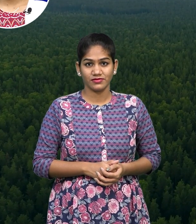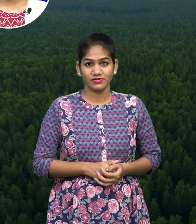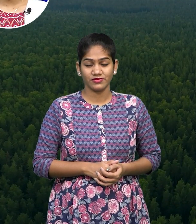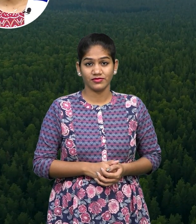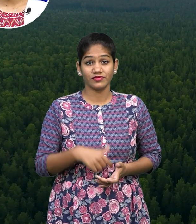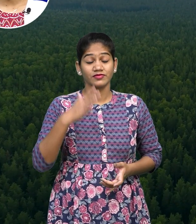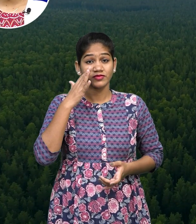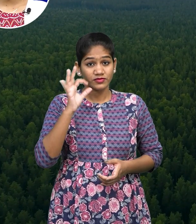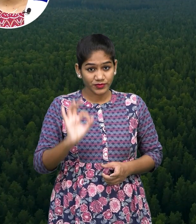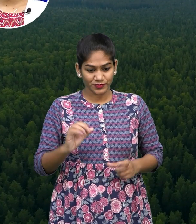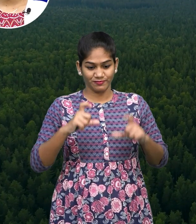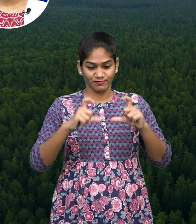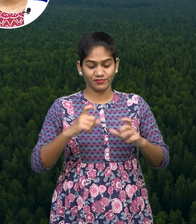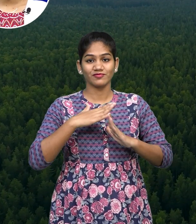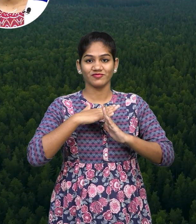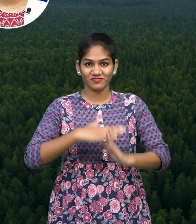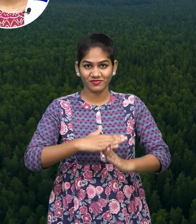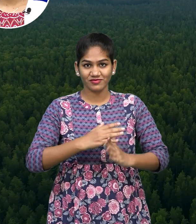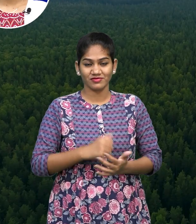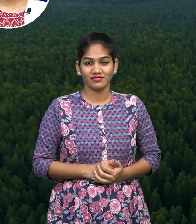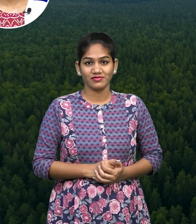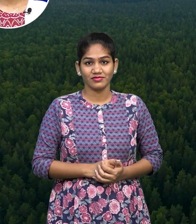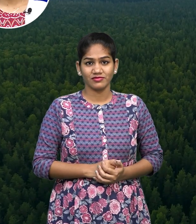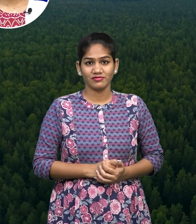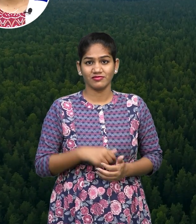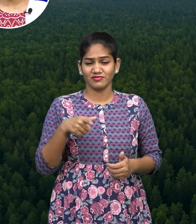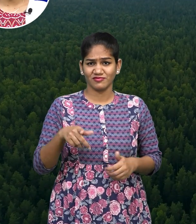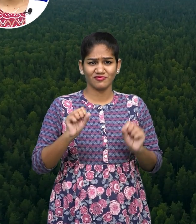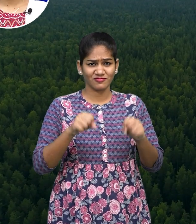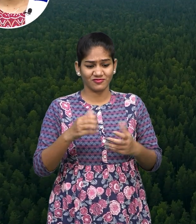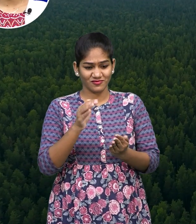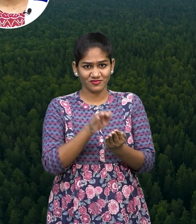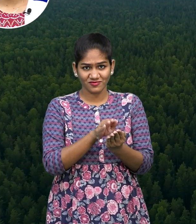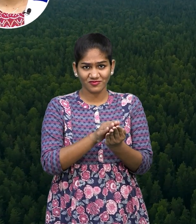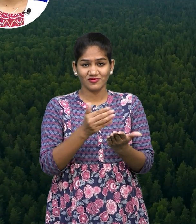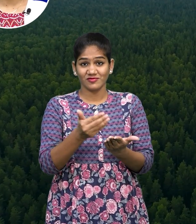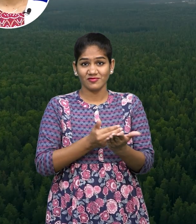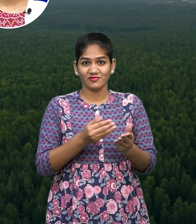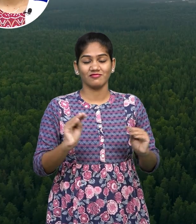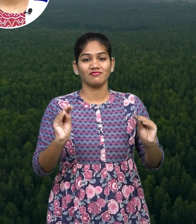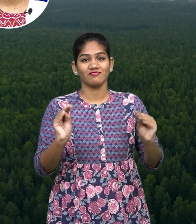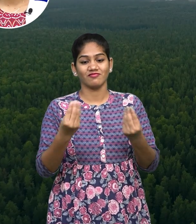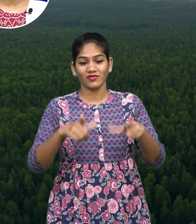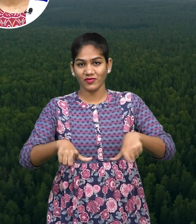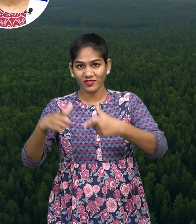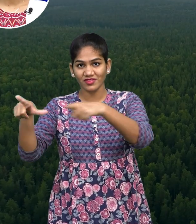the main protectors, we will be able to save the forests better.